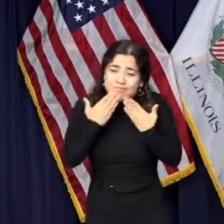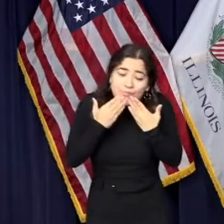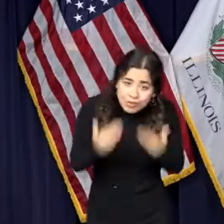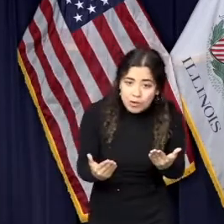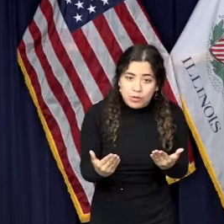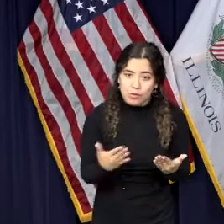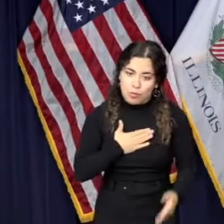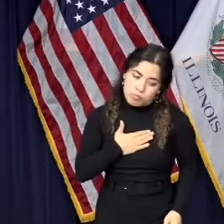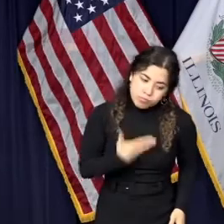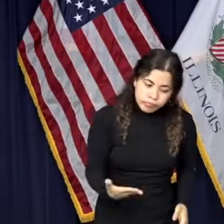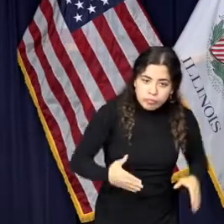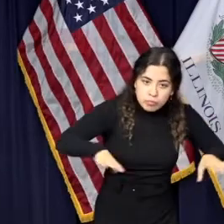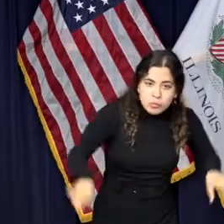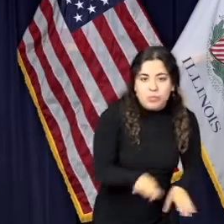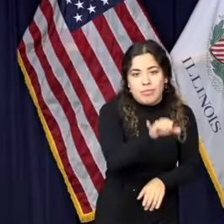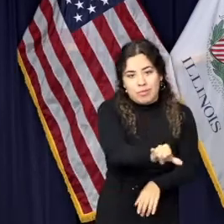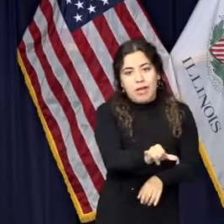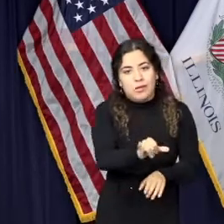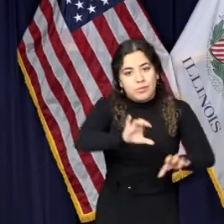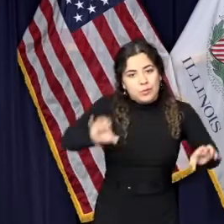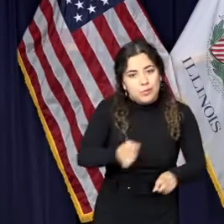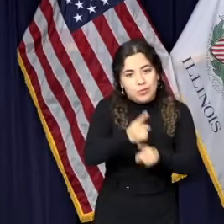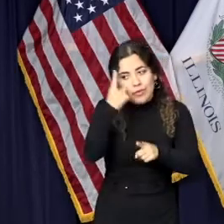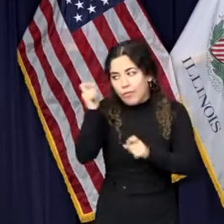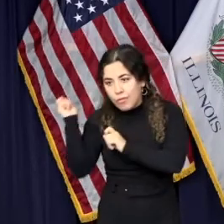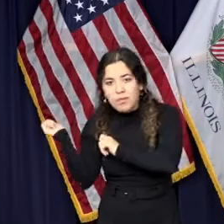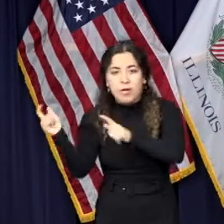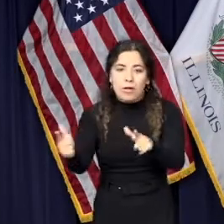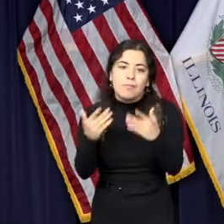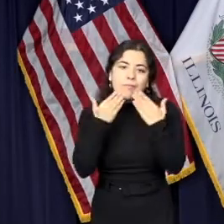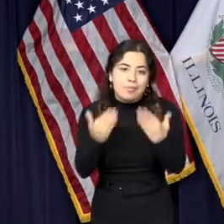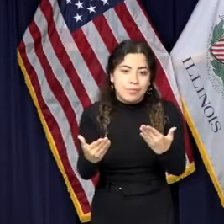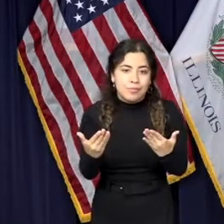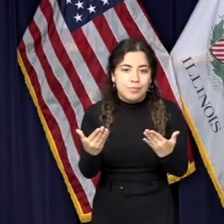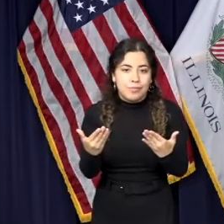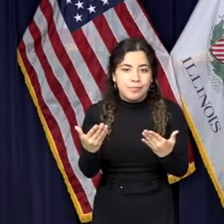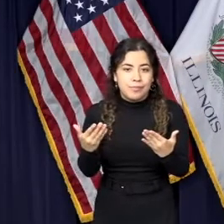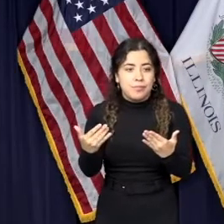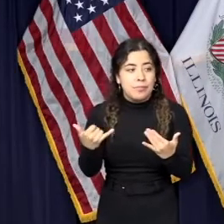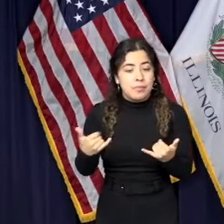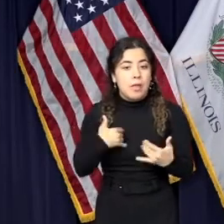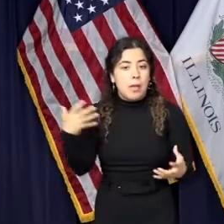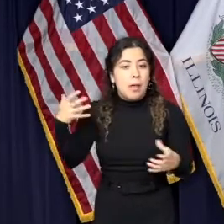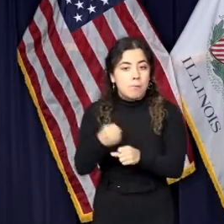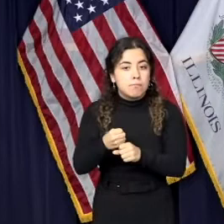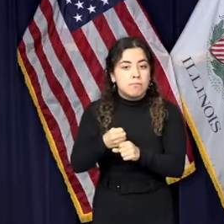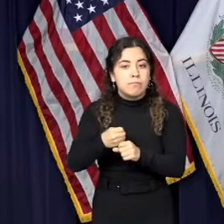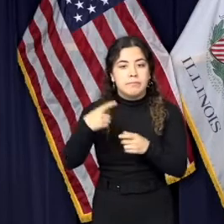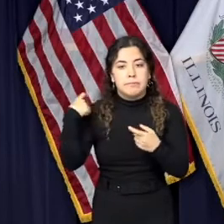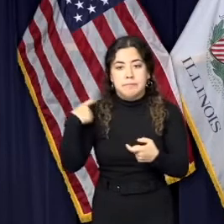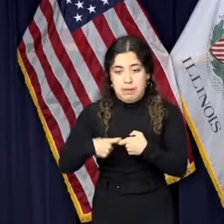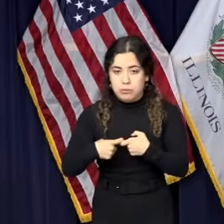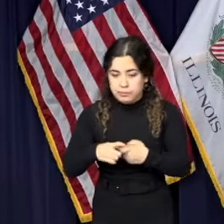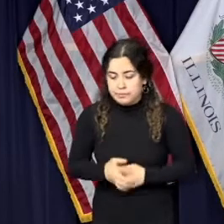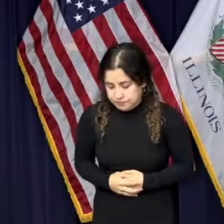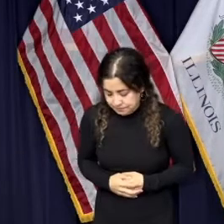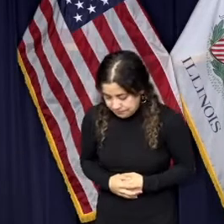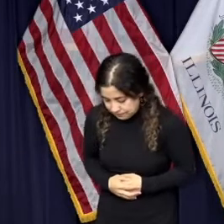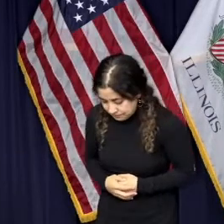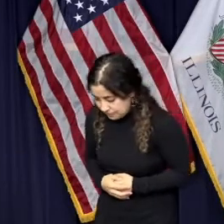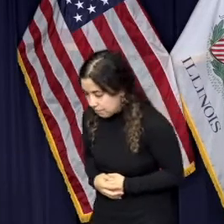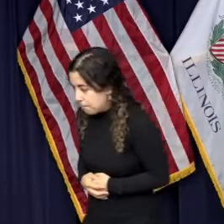measures to do what's right for all of us. Thank you. Now I'll summarize comments in Spanish. Buenas